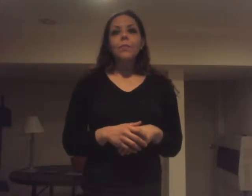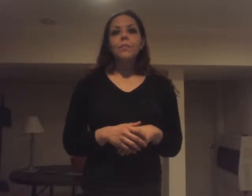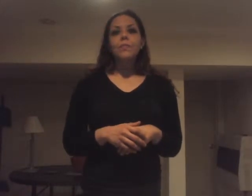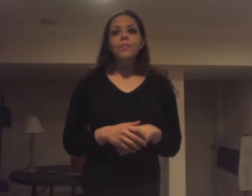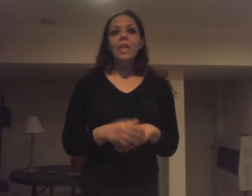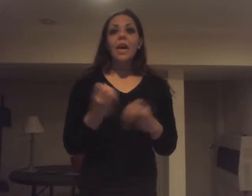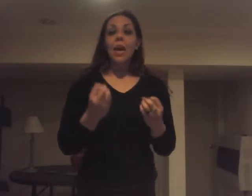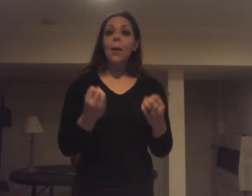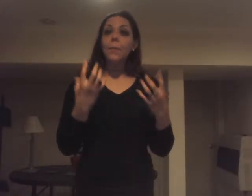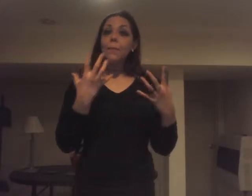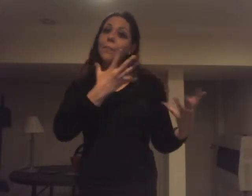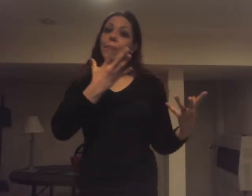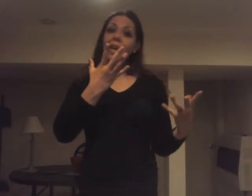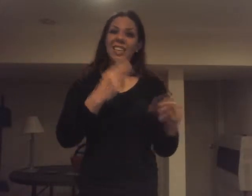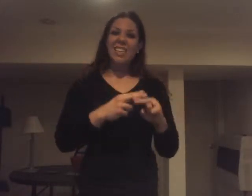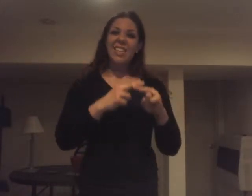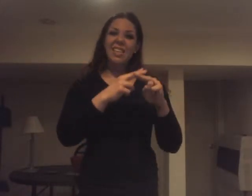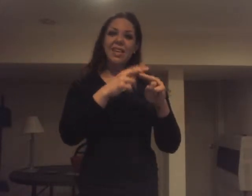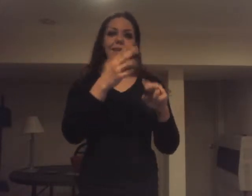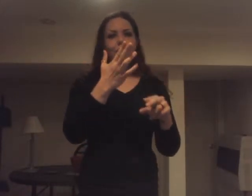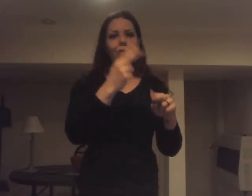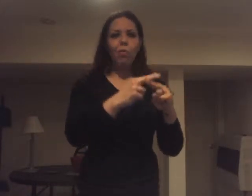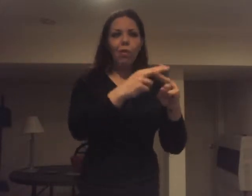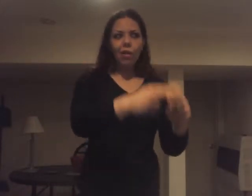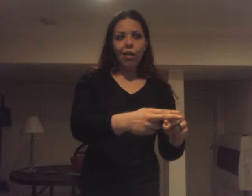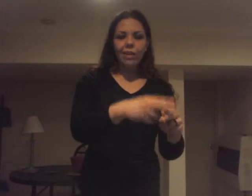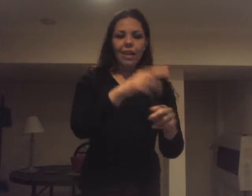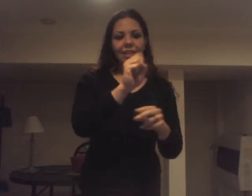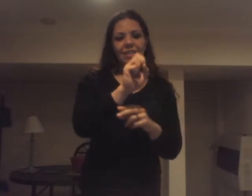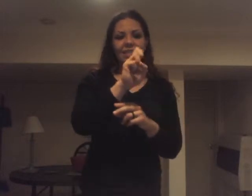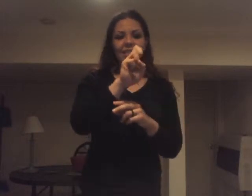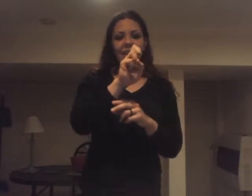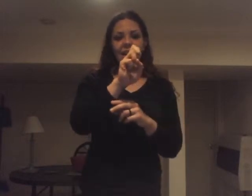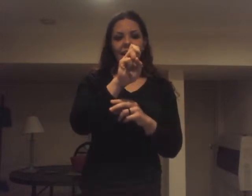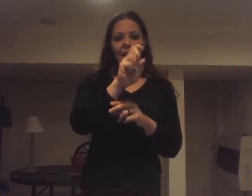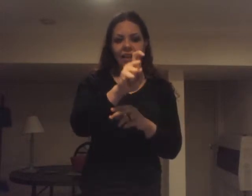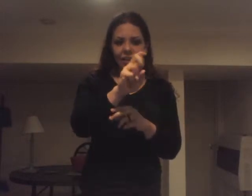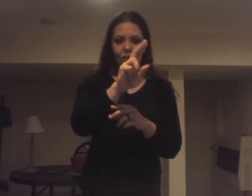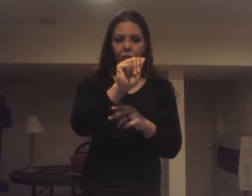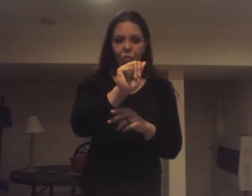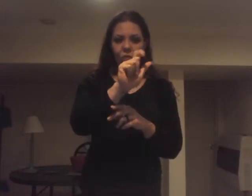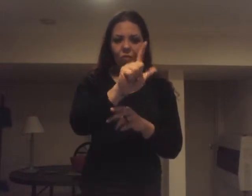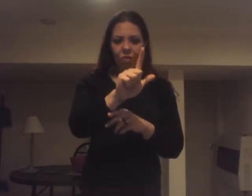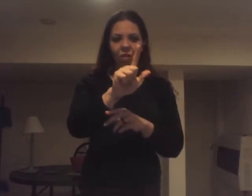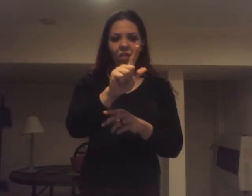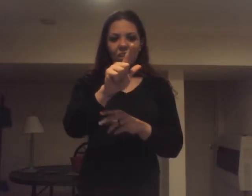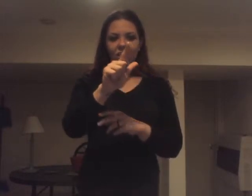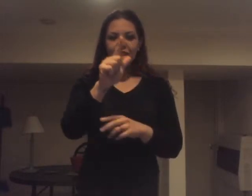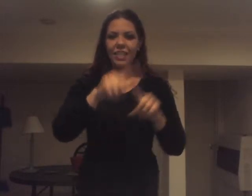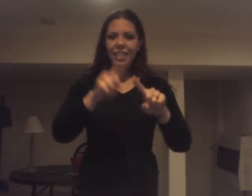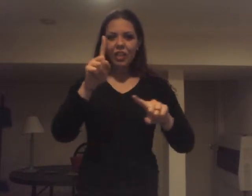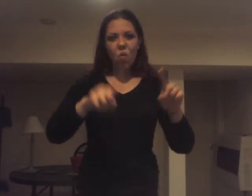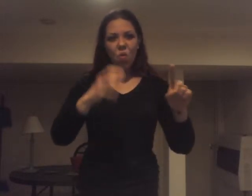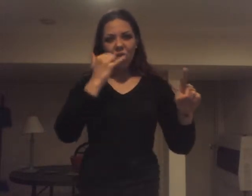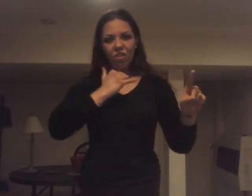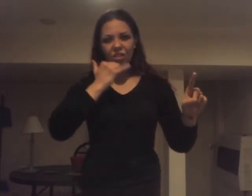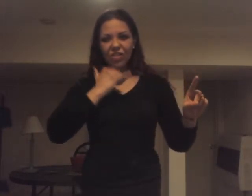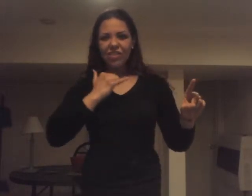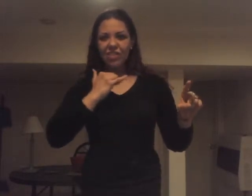Many so-called sexual disorders would have been considered normal variations in the past. Now